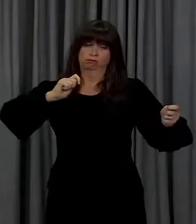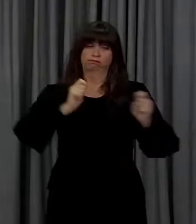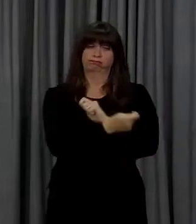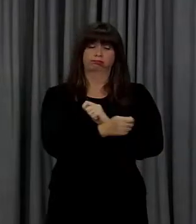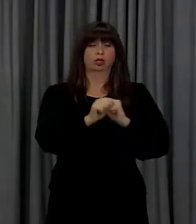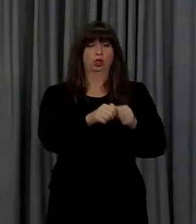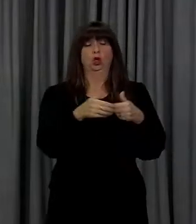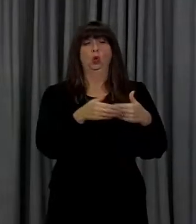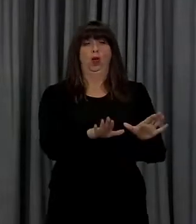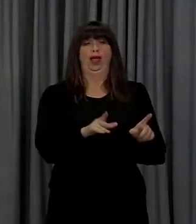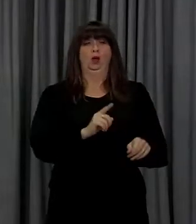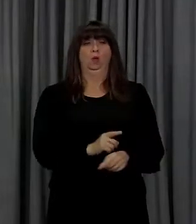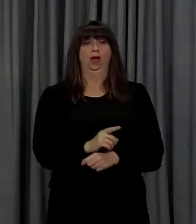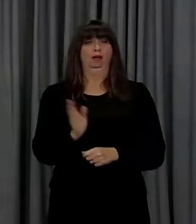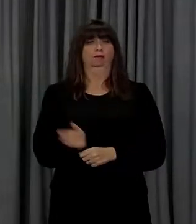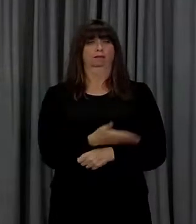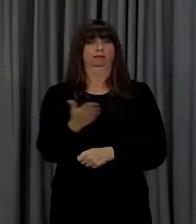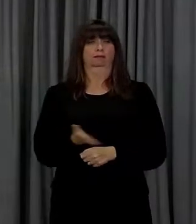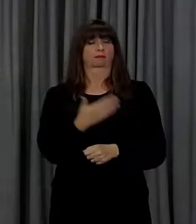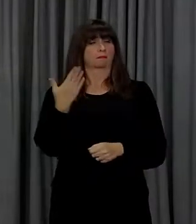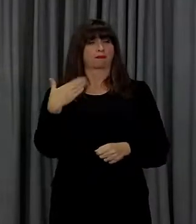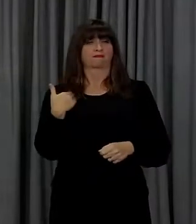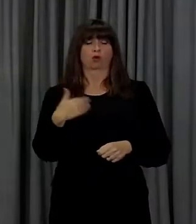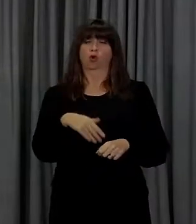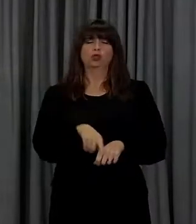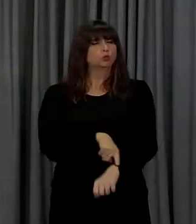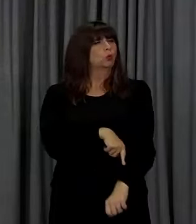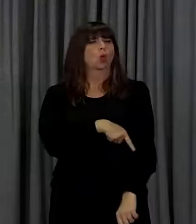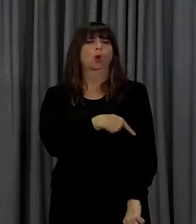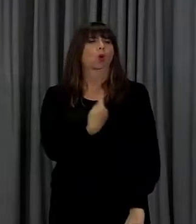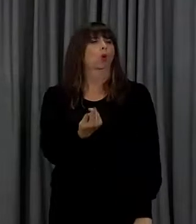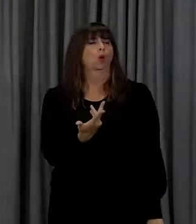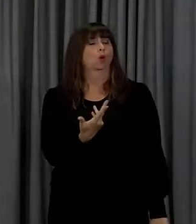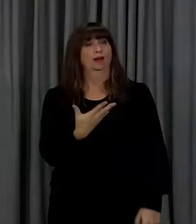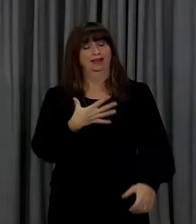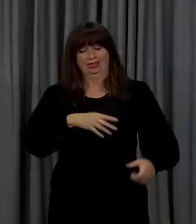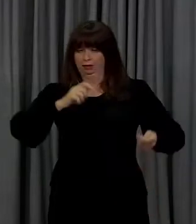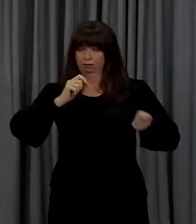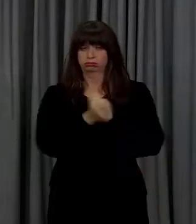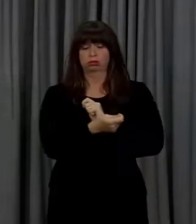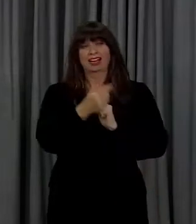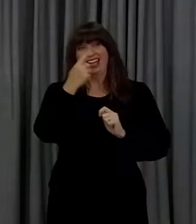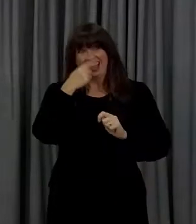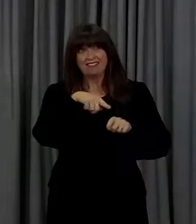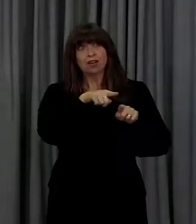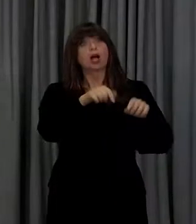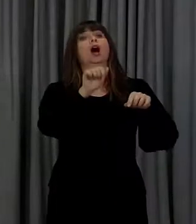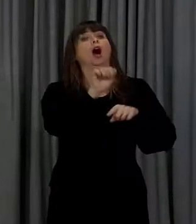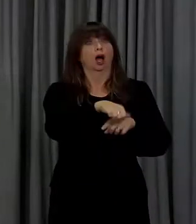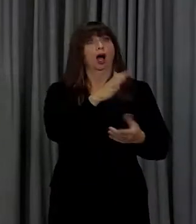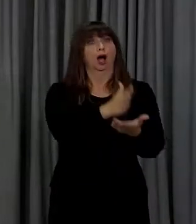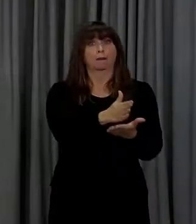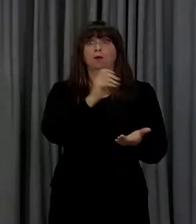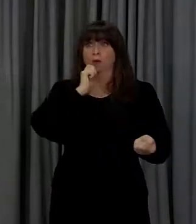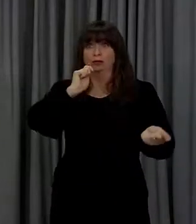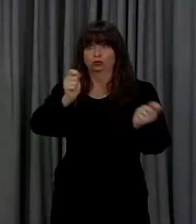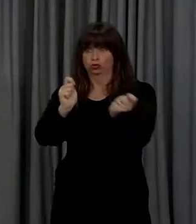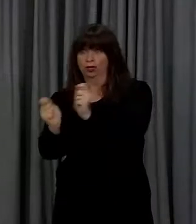that they were, the order in which they were seeing patients, we think we could get very near that